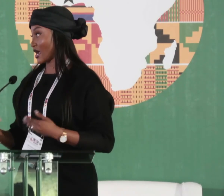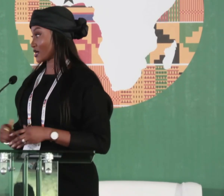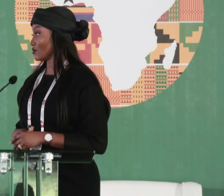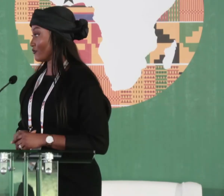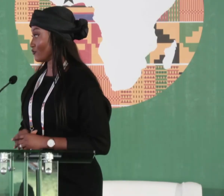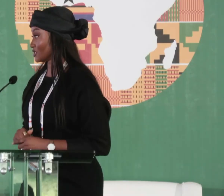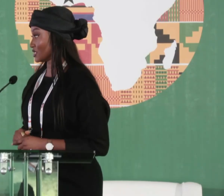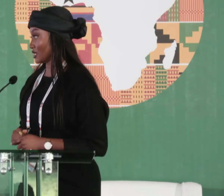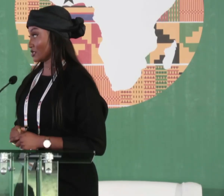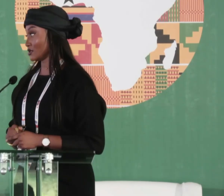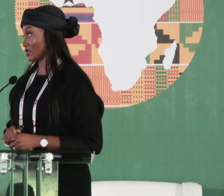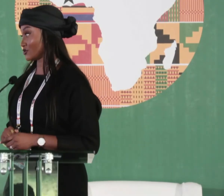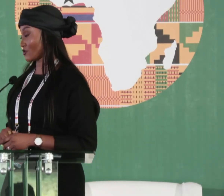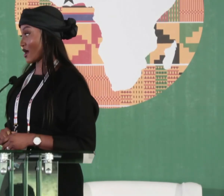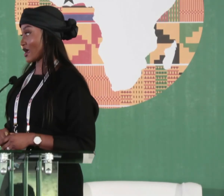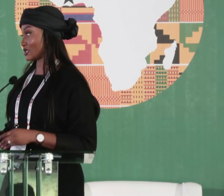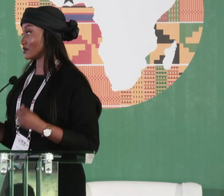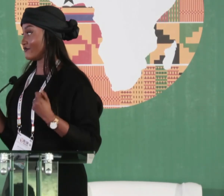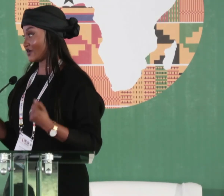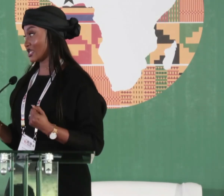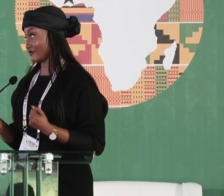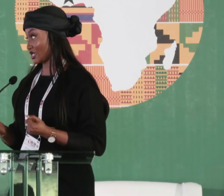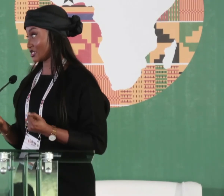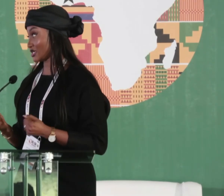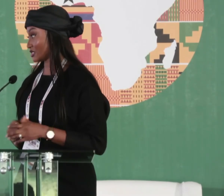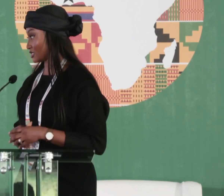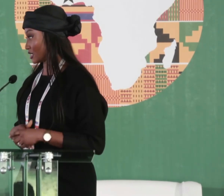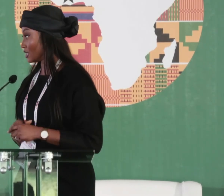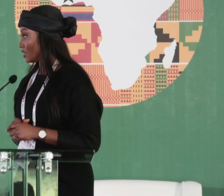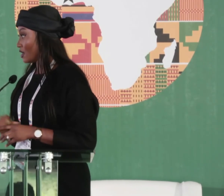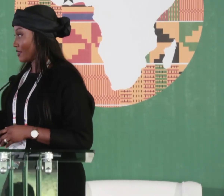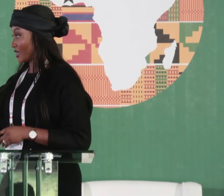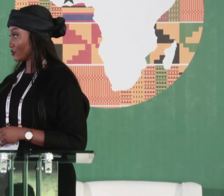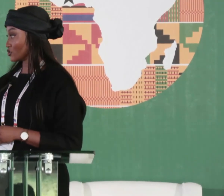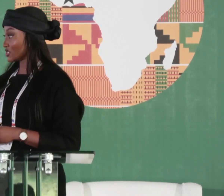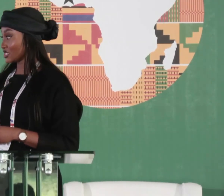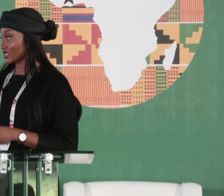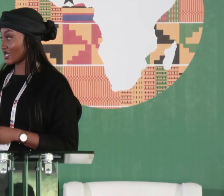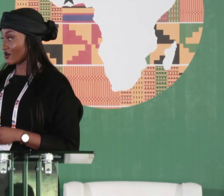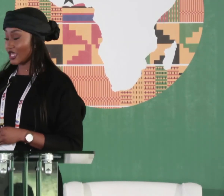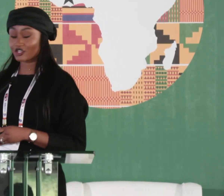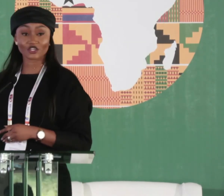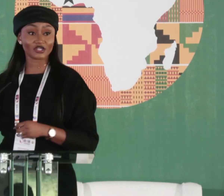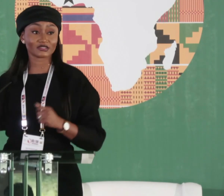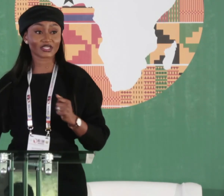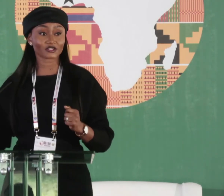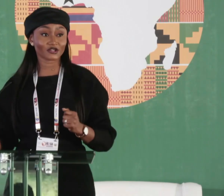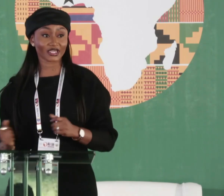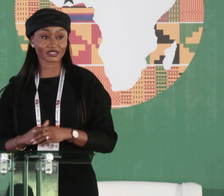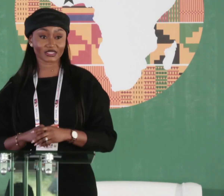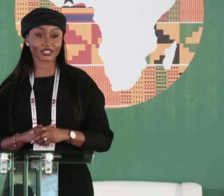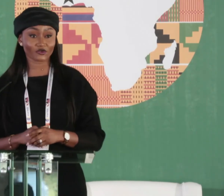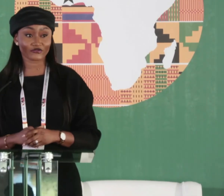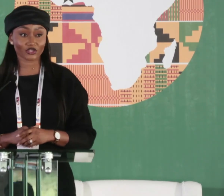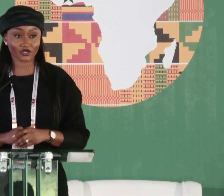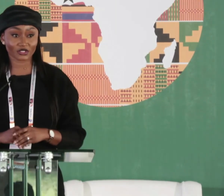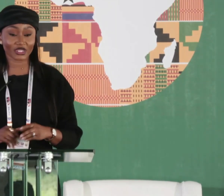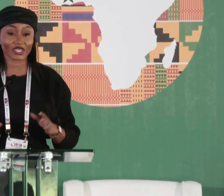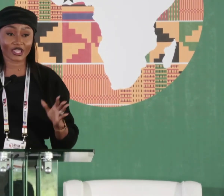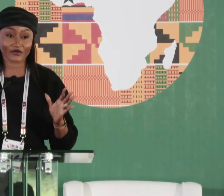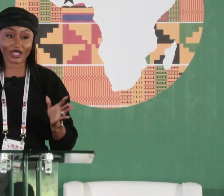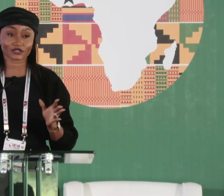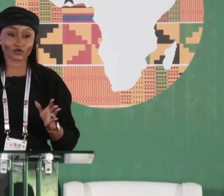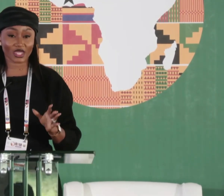track of what is required, validated data. Then routine data collection, technical assistance provision